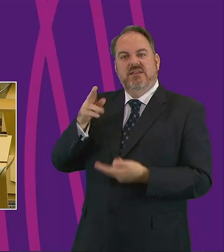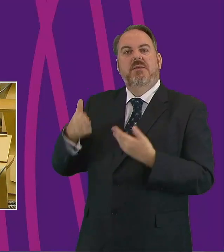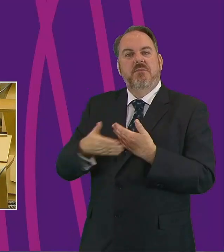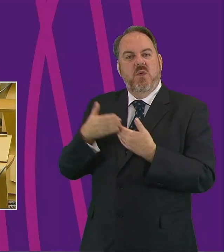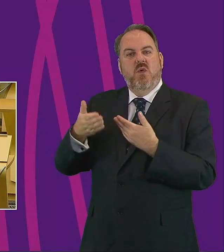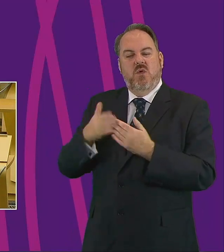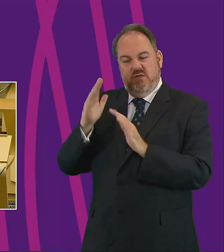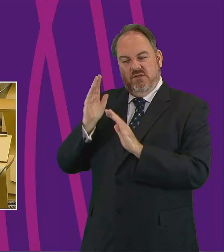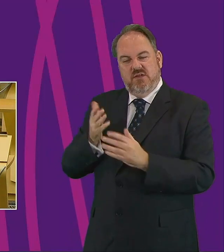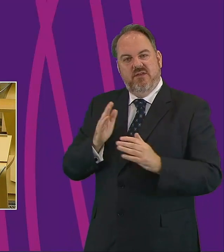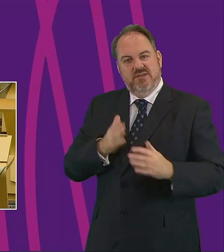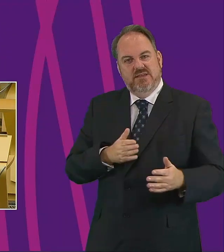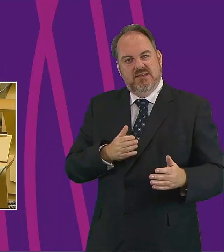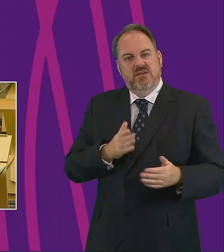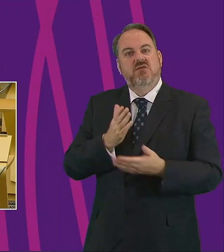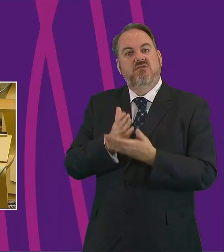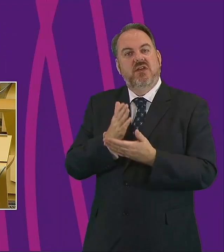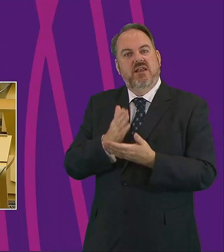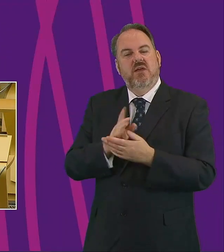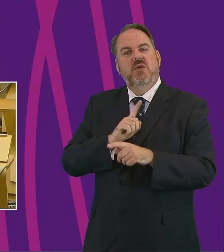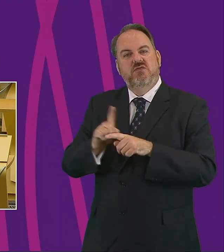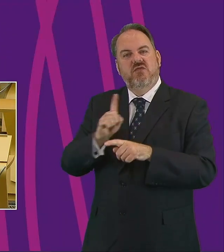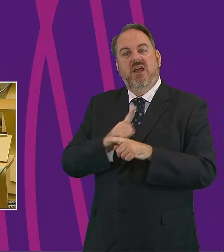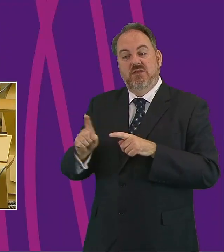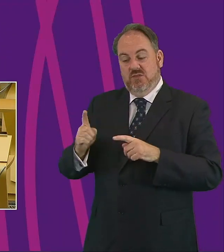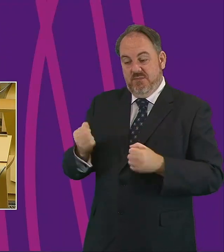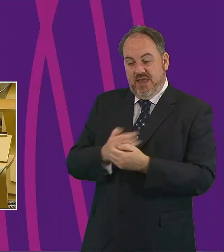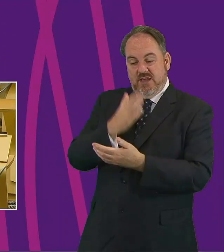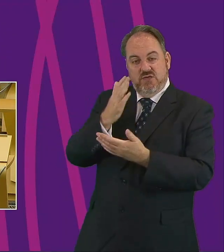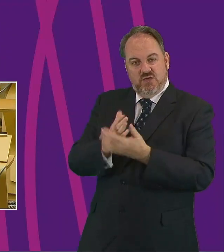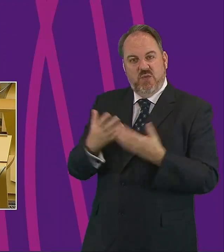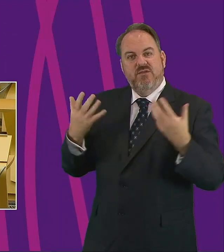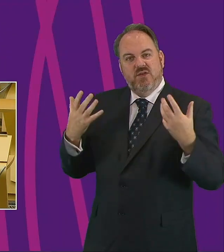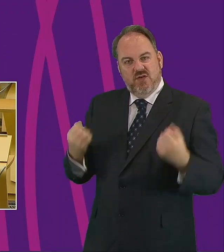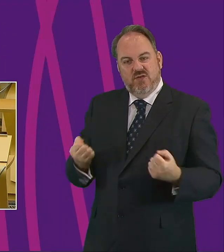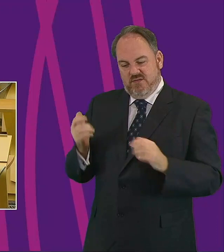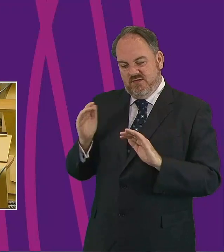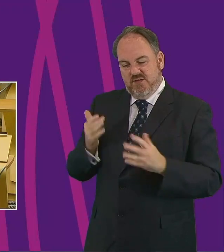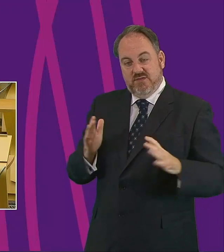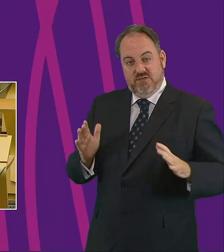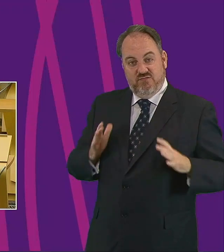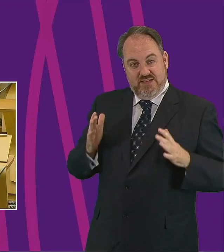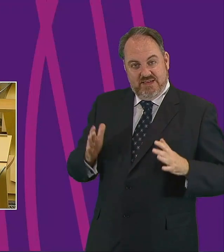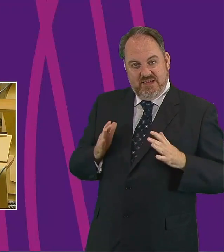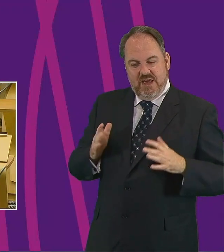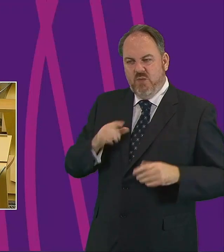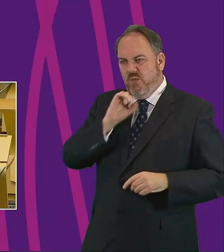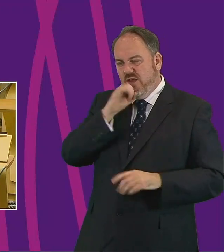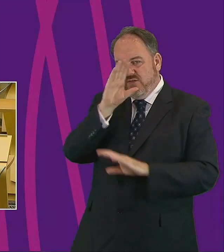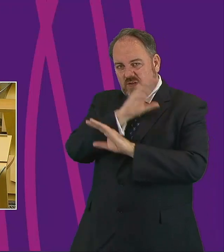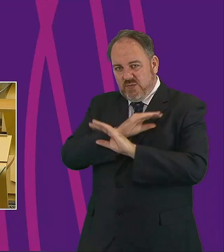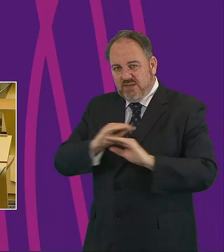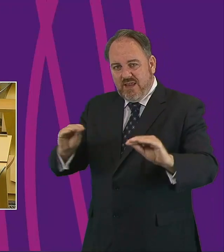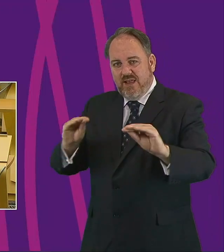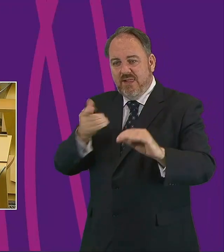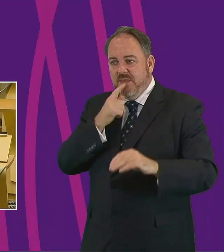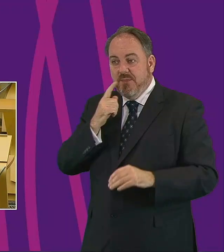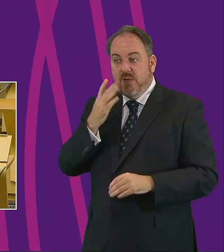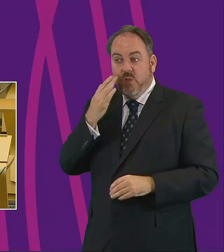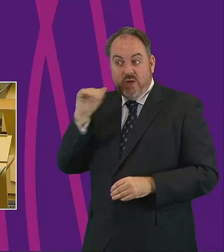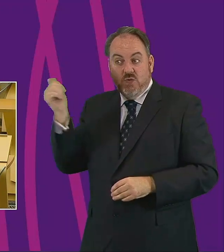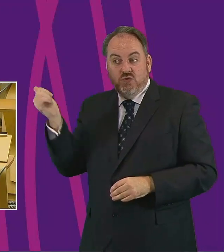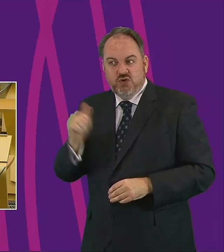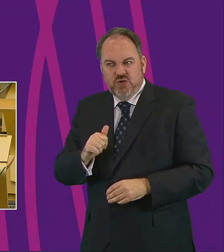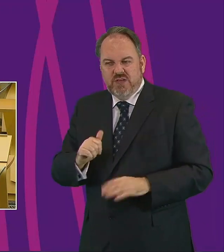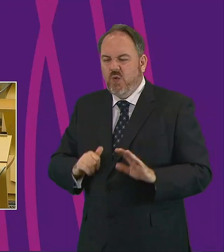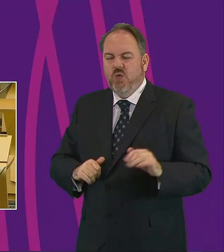issues we are working to resolve as they arise, and continuing to try to advise people of when they should get a test and when they